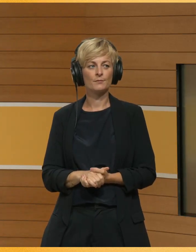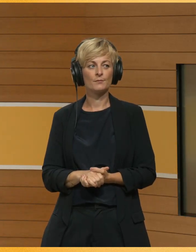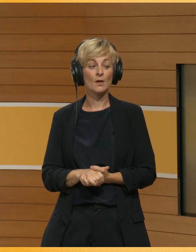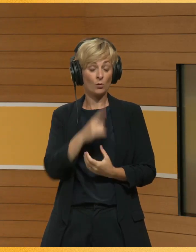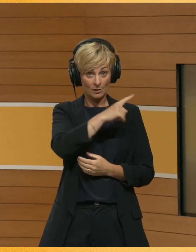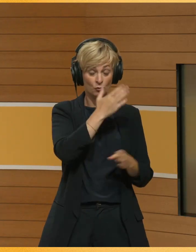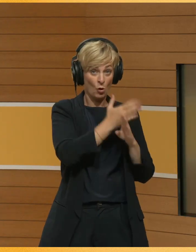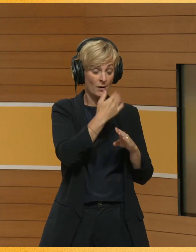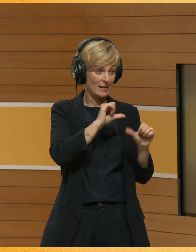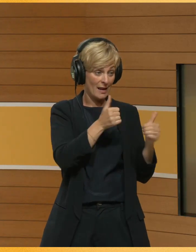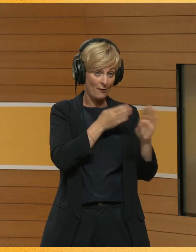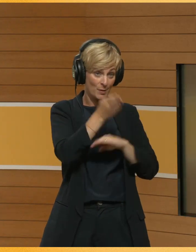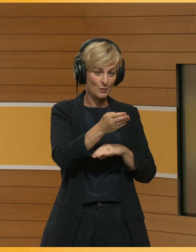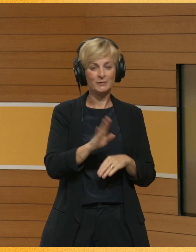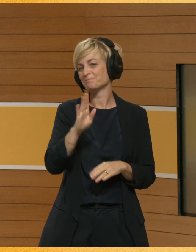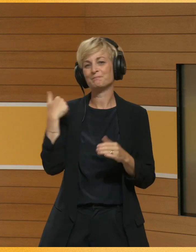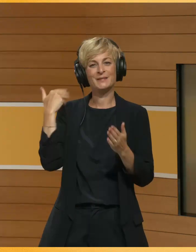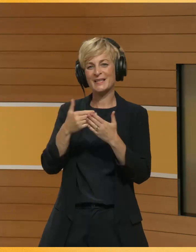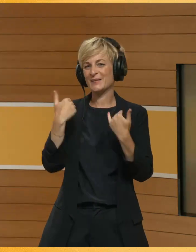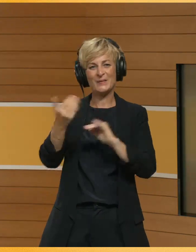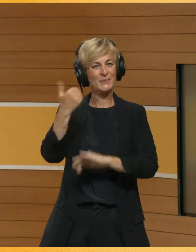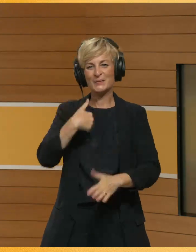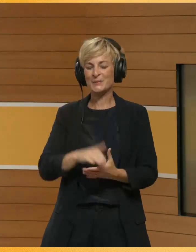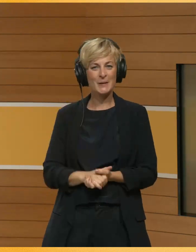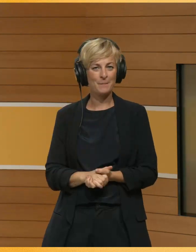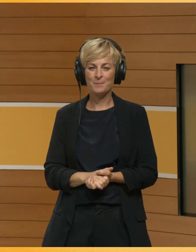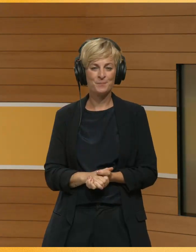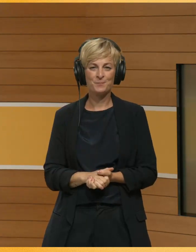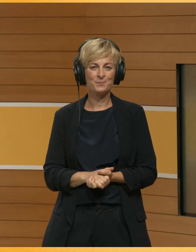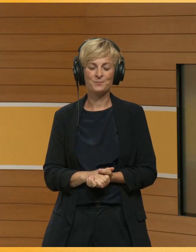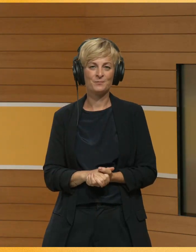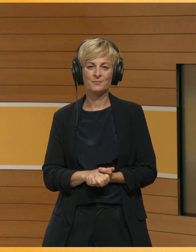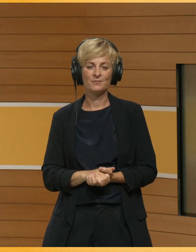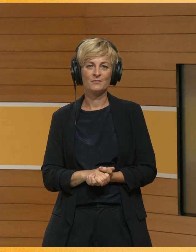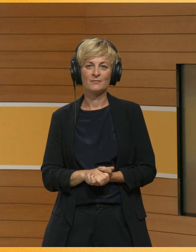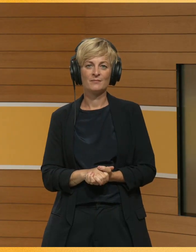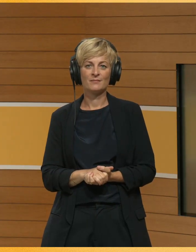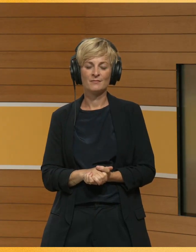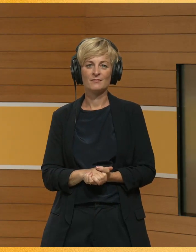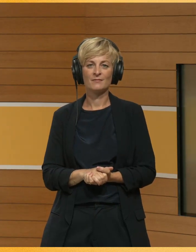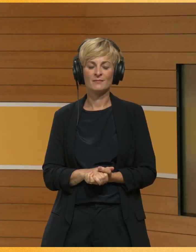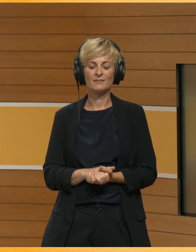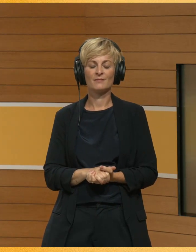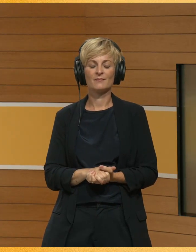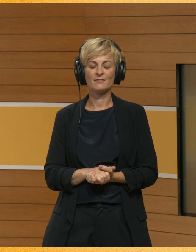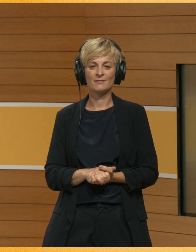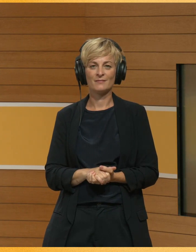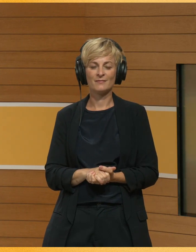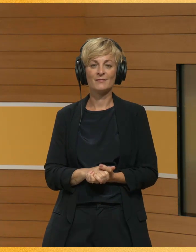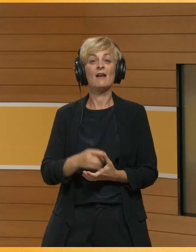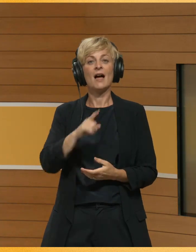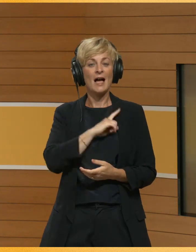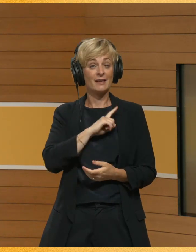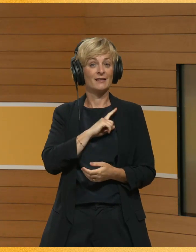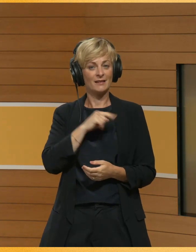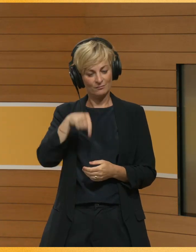No, Not yet. not yet. They were actually, our twins were supposed to come this September, but they're still